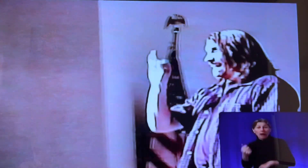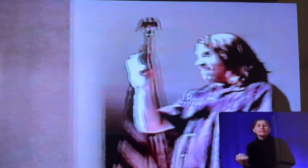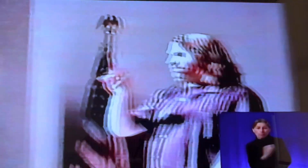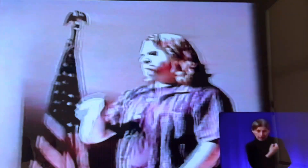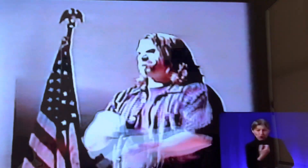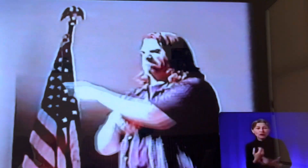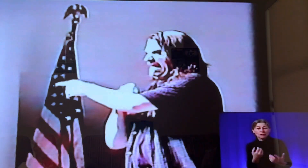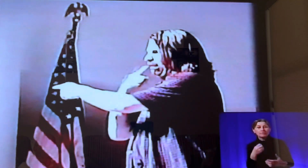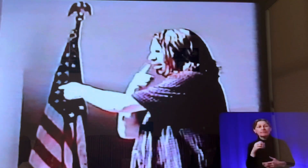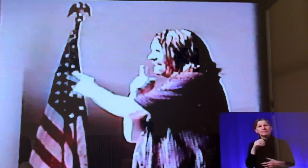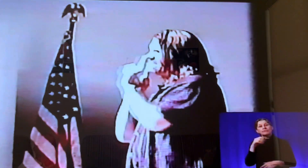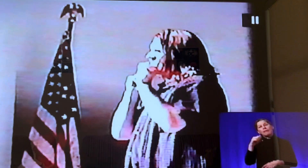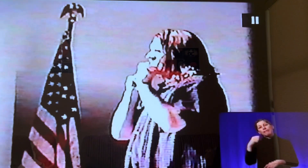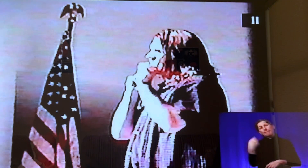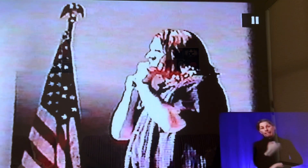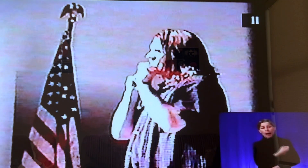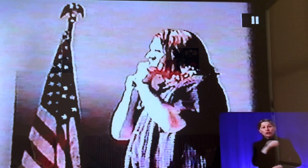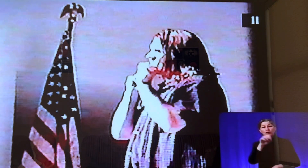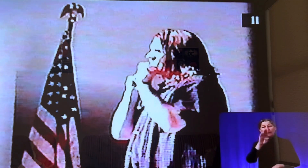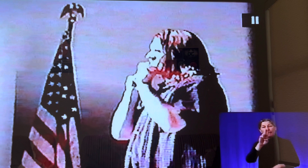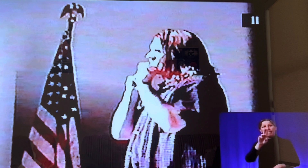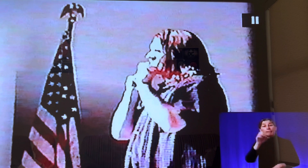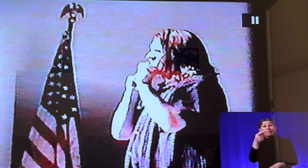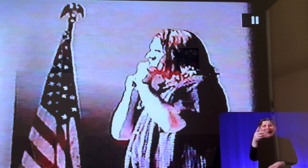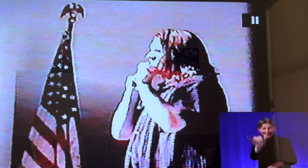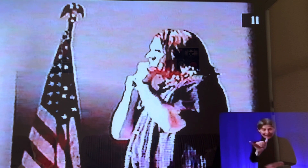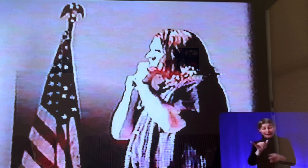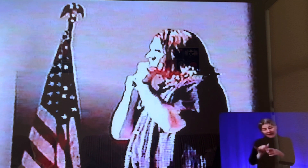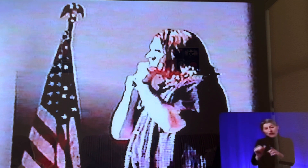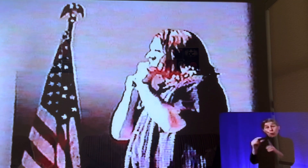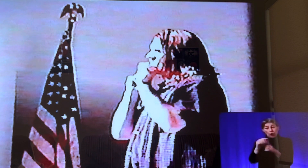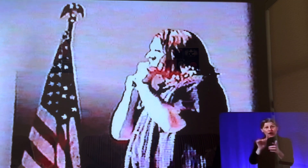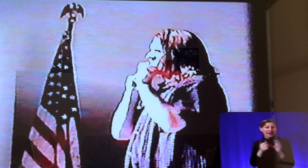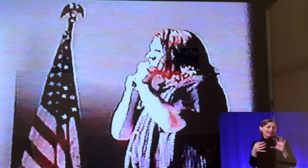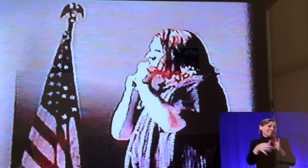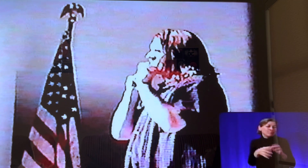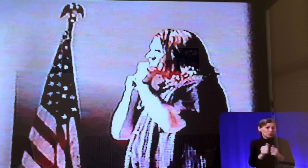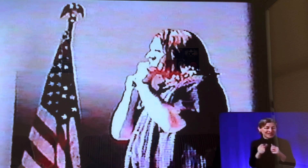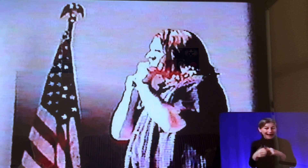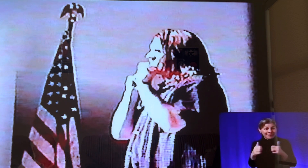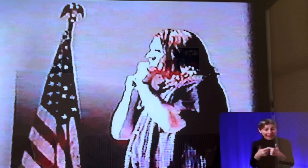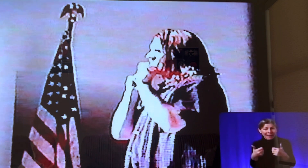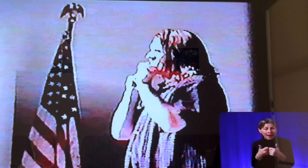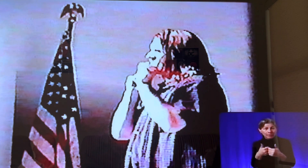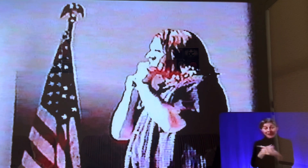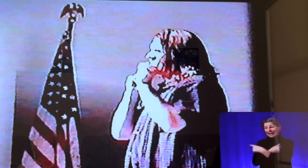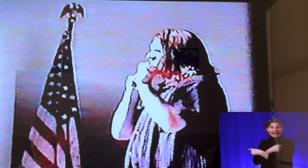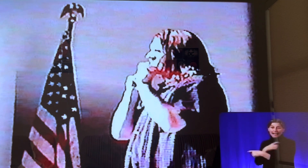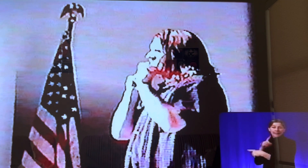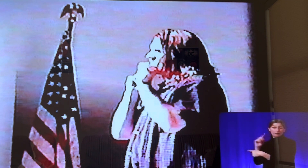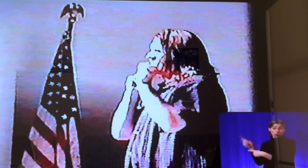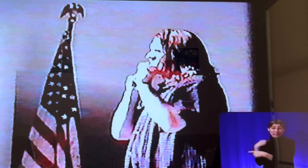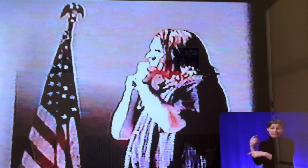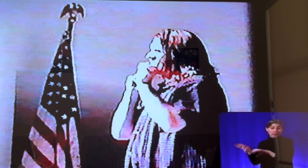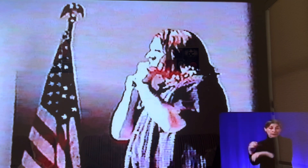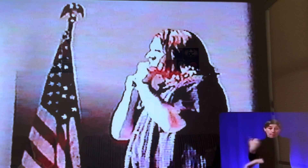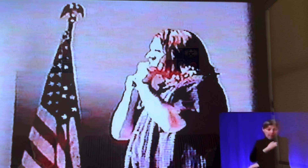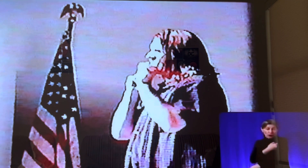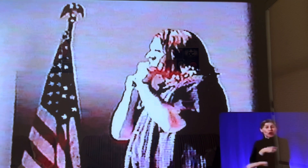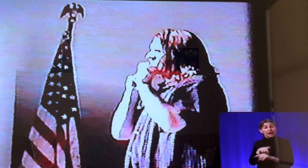punch buggy. If you know punch buggy is the word that goes with that, he just does the punch. If you didn't know